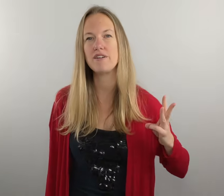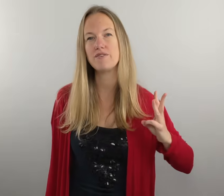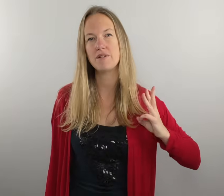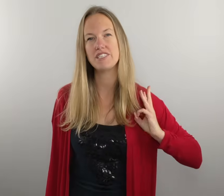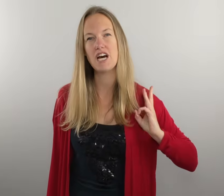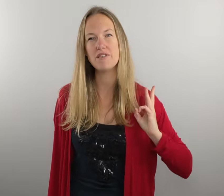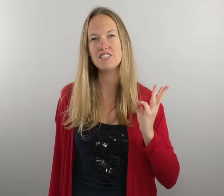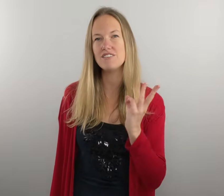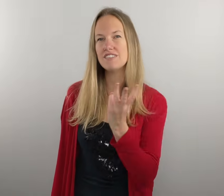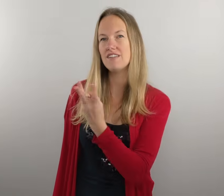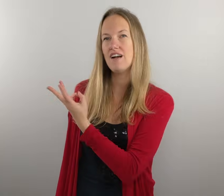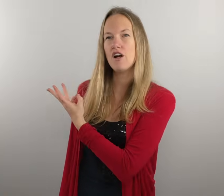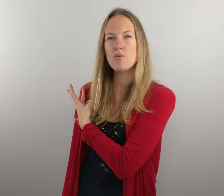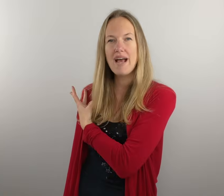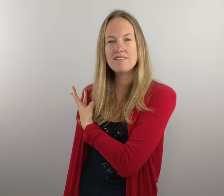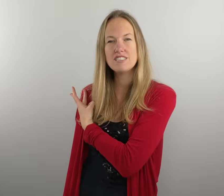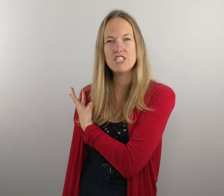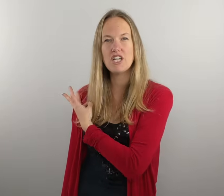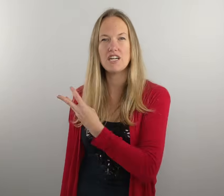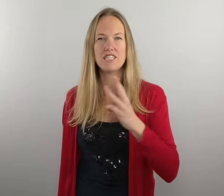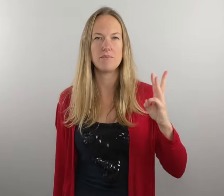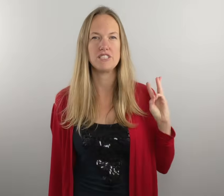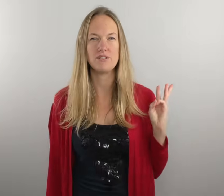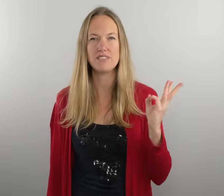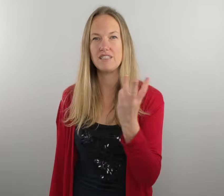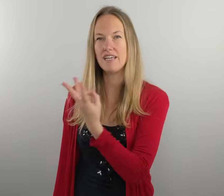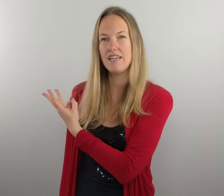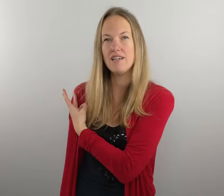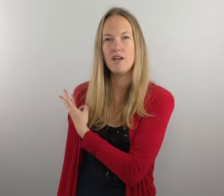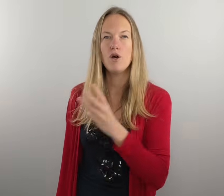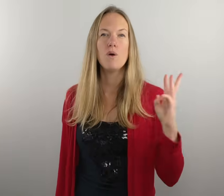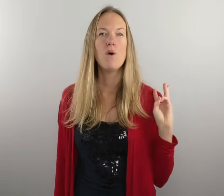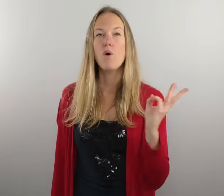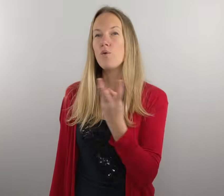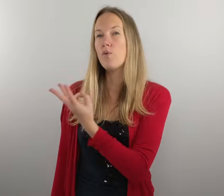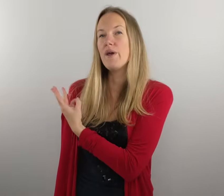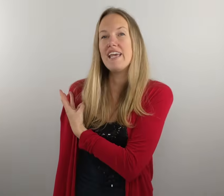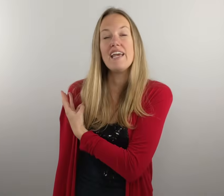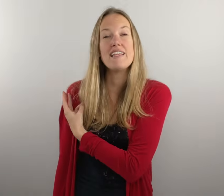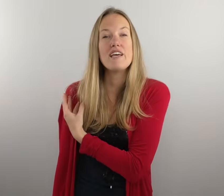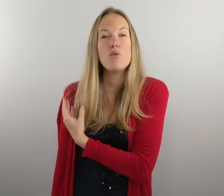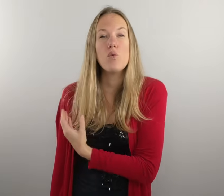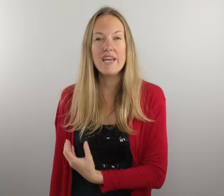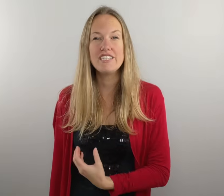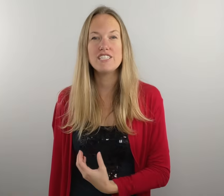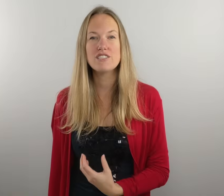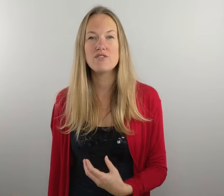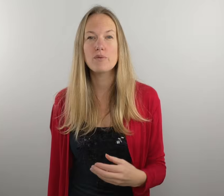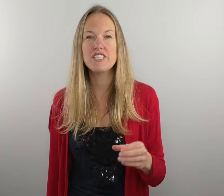from your dominant shoulder around to your non-dominant shoulder, okay? We, and then wish. So for wish, you're